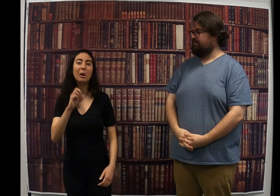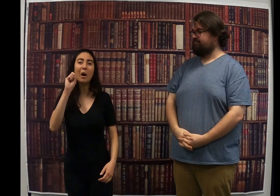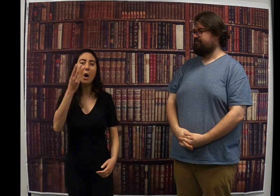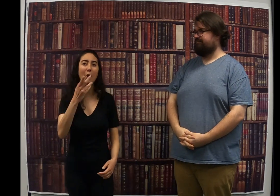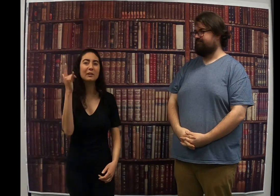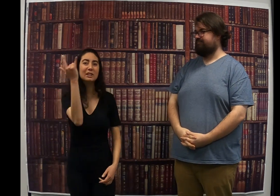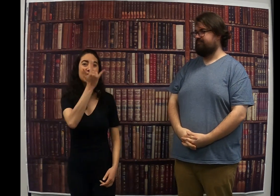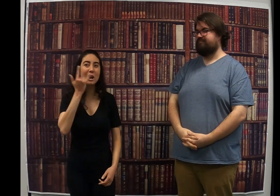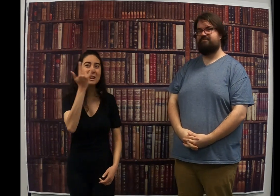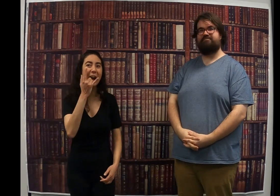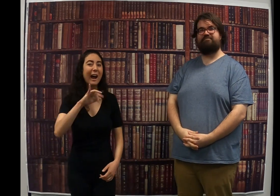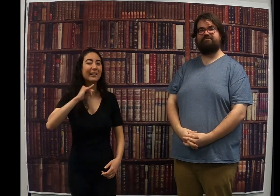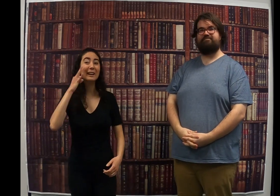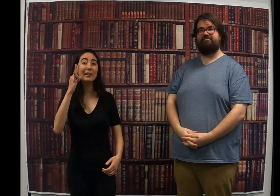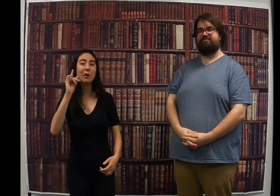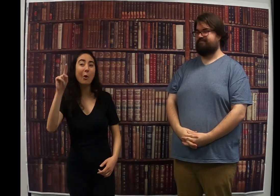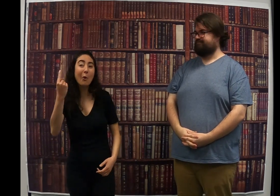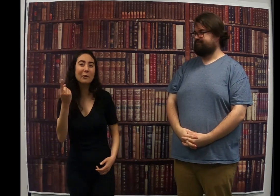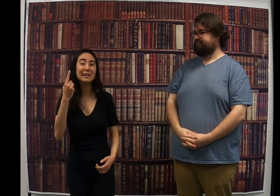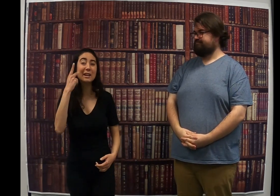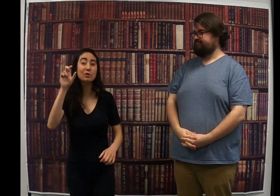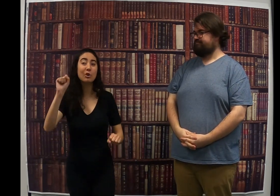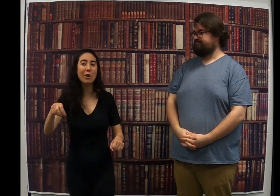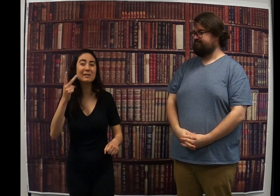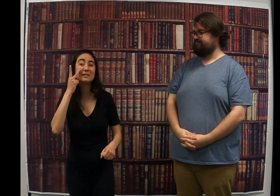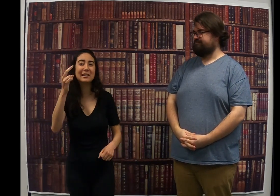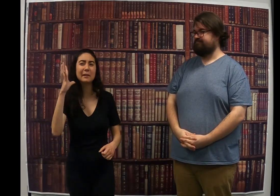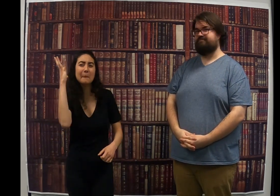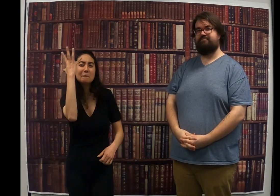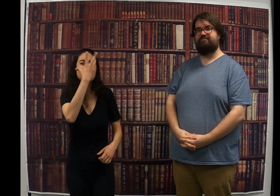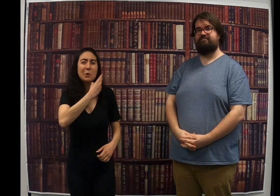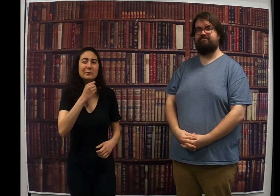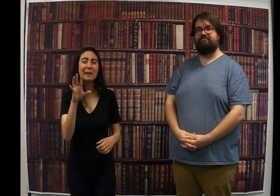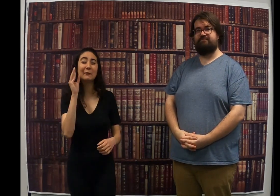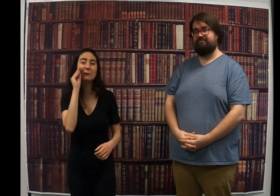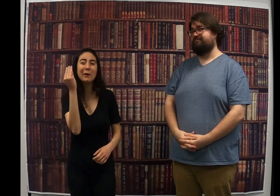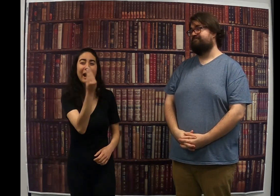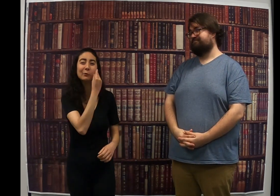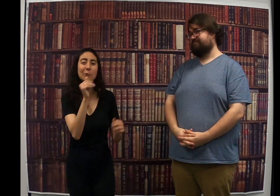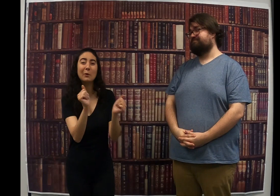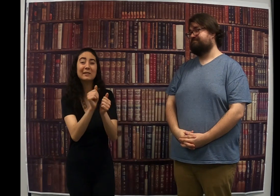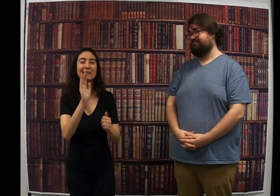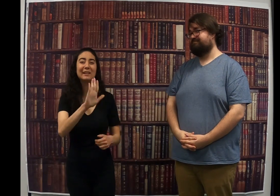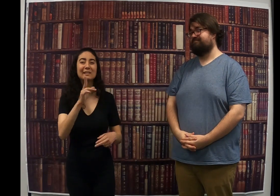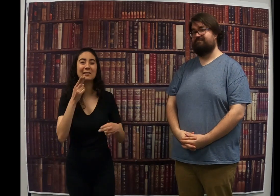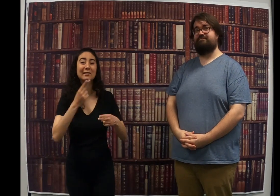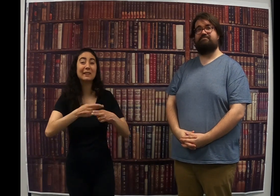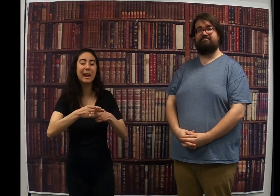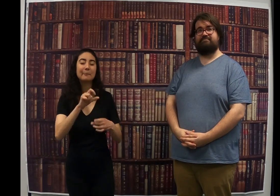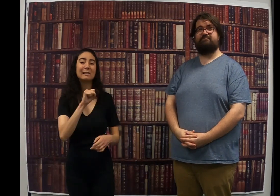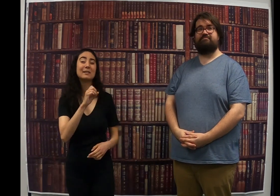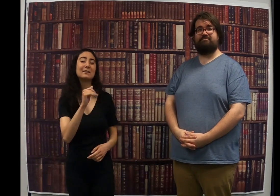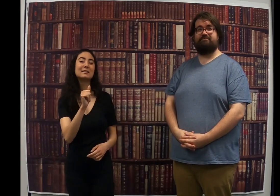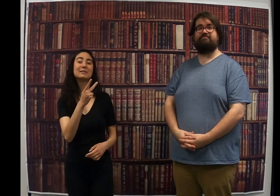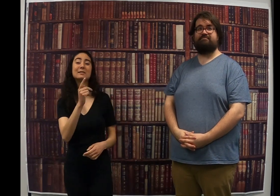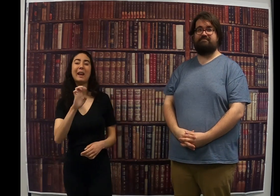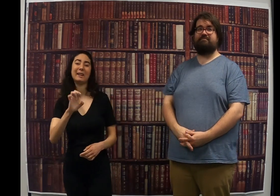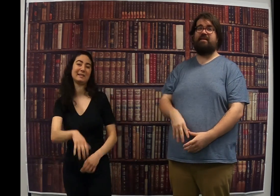Narcissus. If only he could see the beauty of the flower with his namesake. If he saw their beauty, we may have a